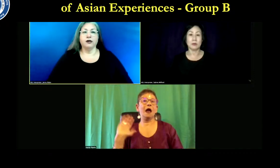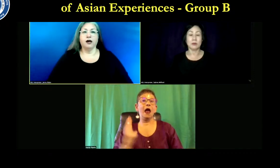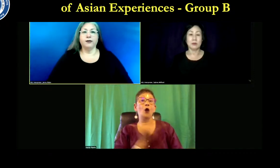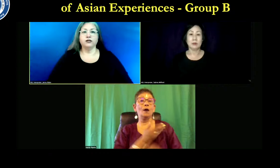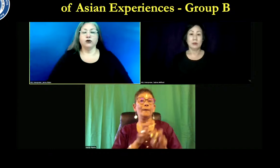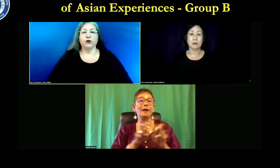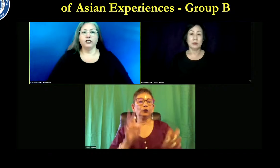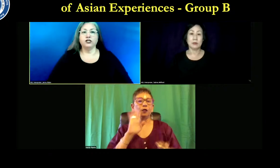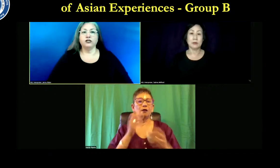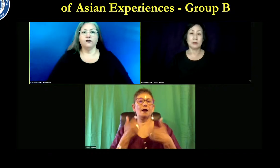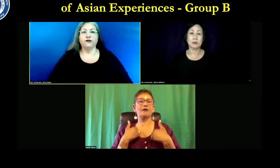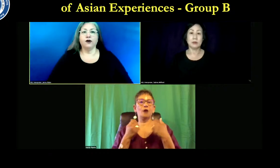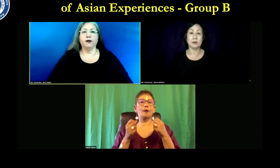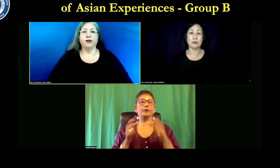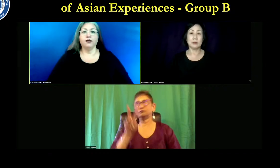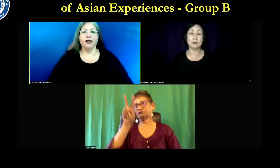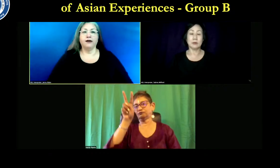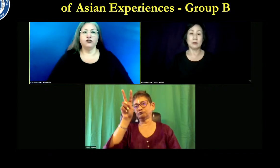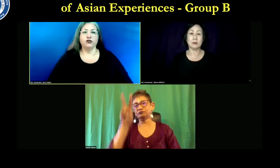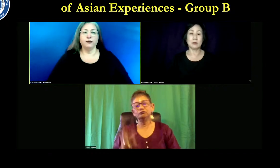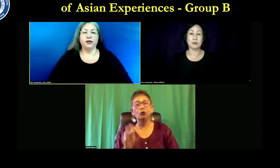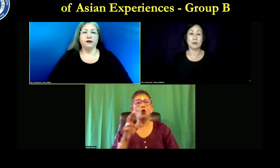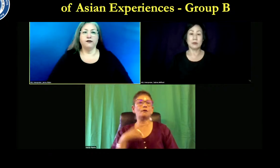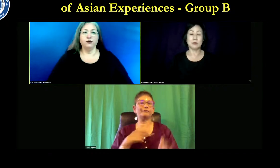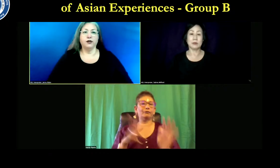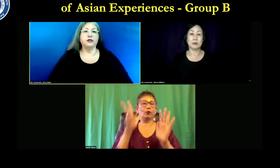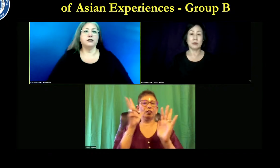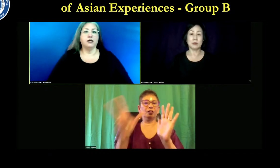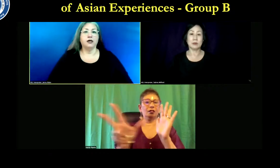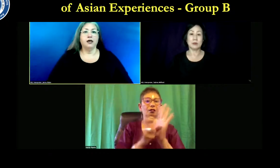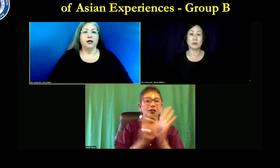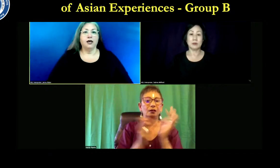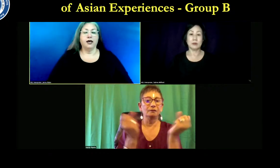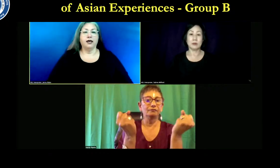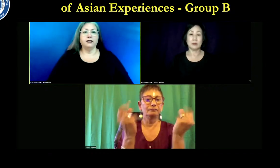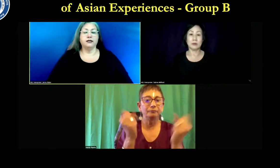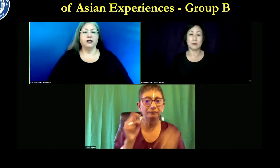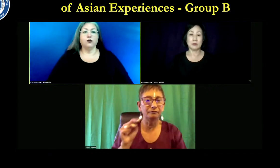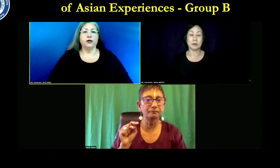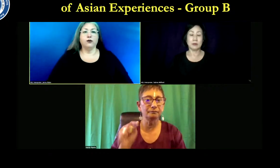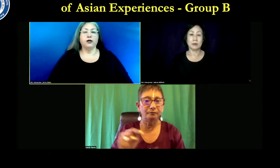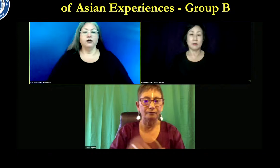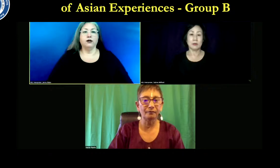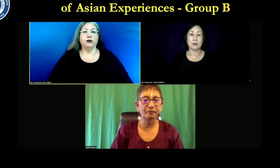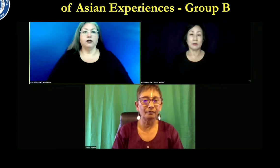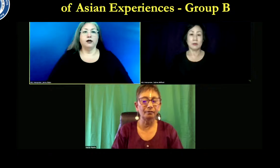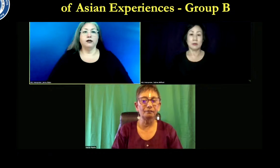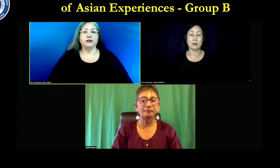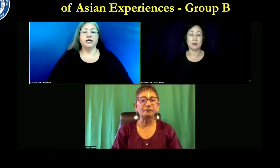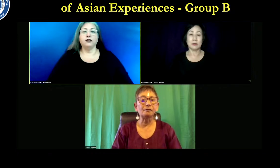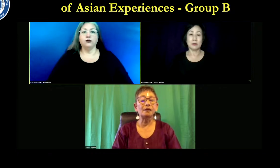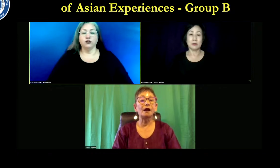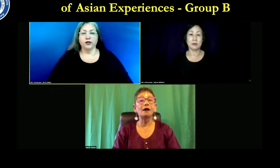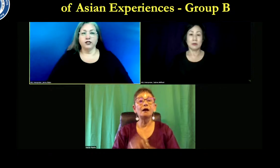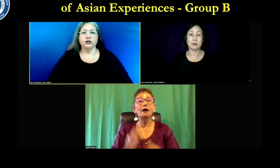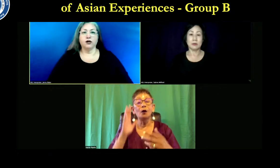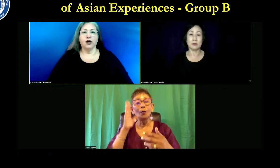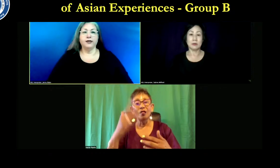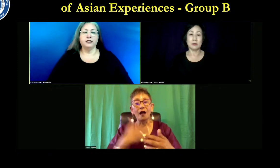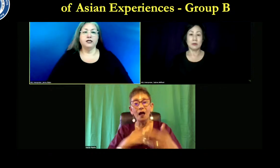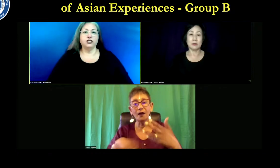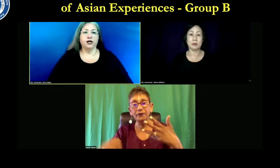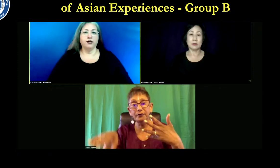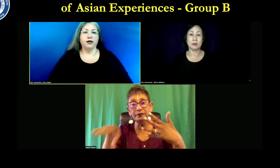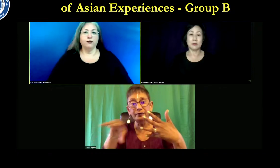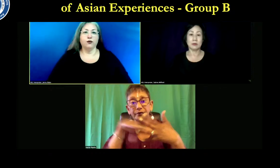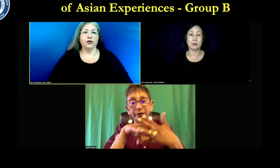some of the comments or questions from the live streaming viewers. And we will take those questions or